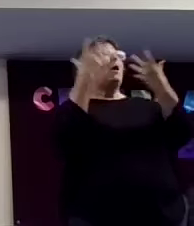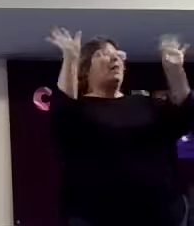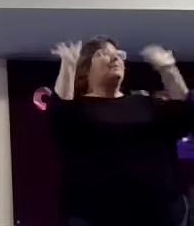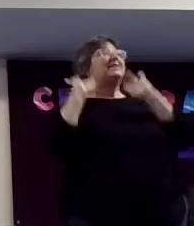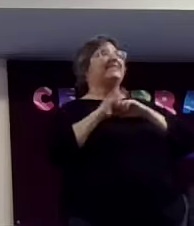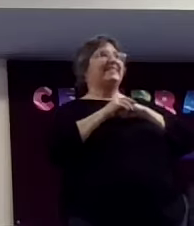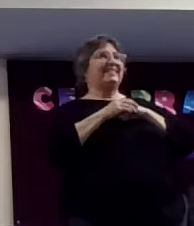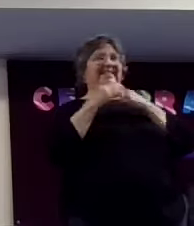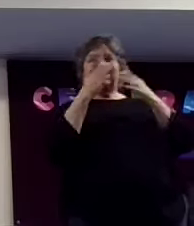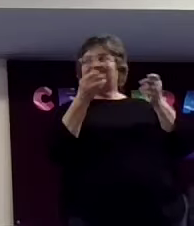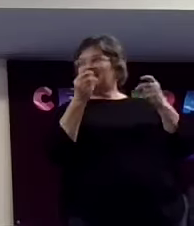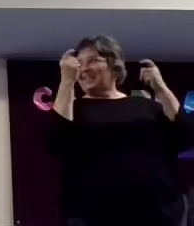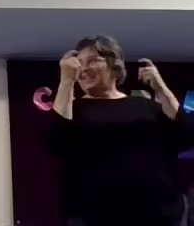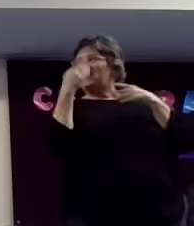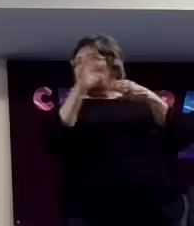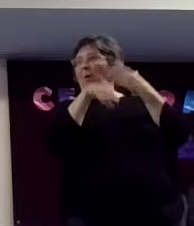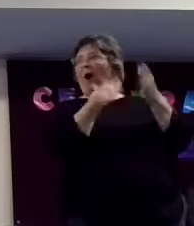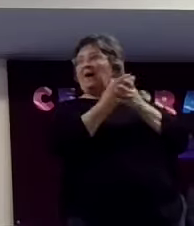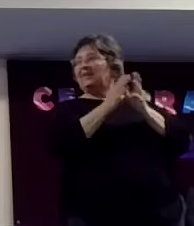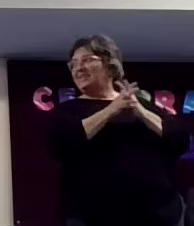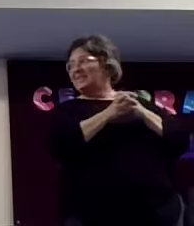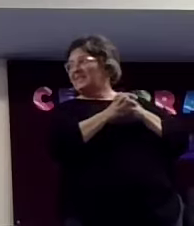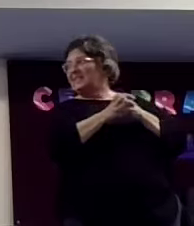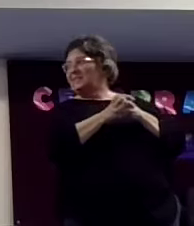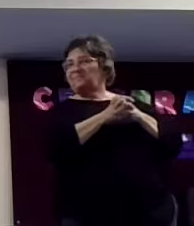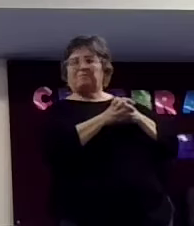Oh, that's quick. Thank you all.